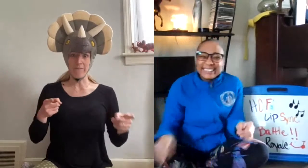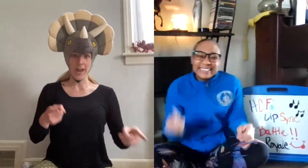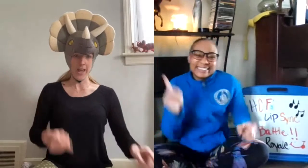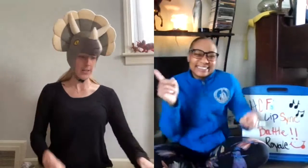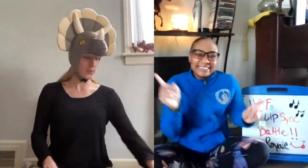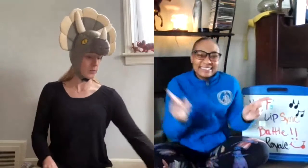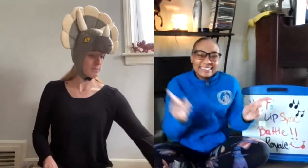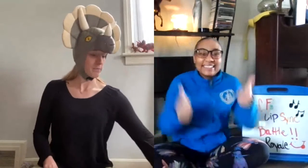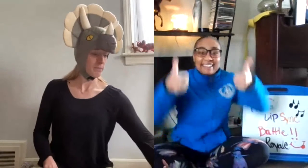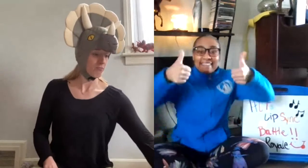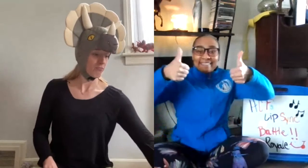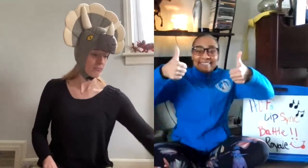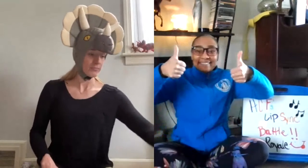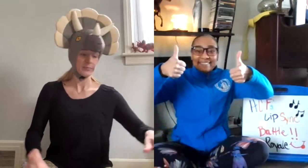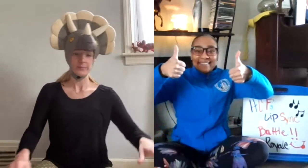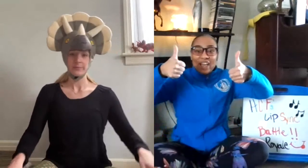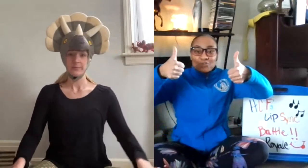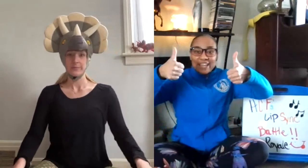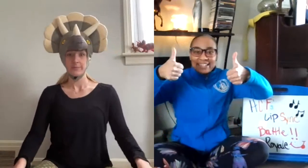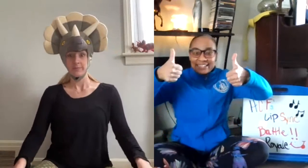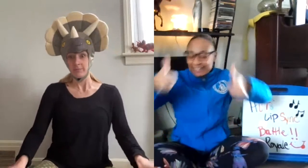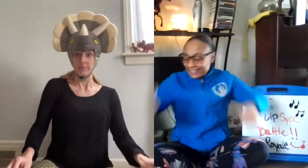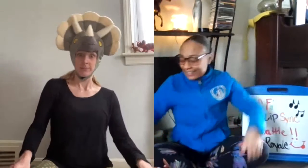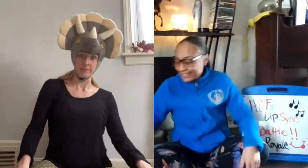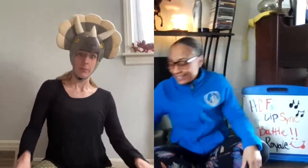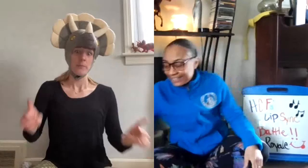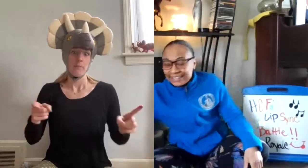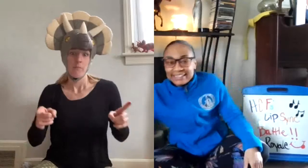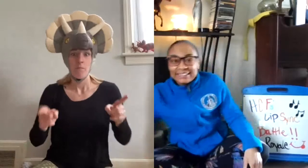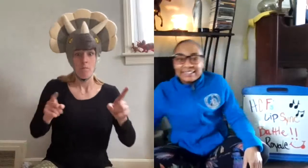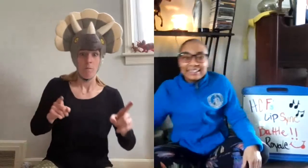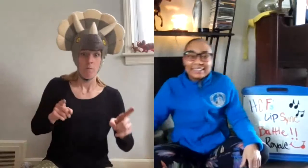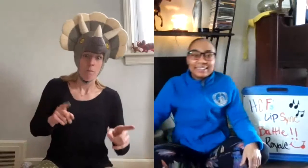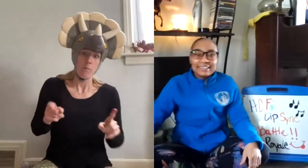Ooh. Ready, my friends? Ready.